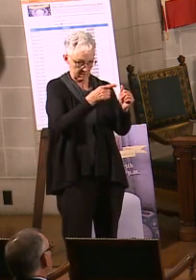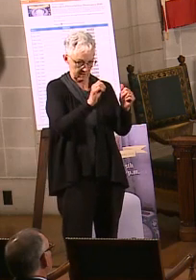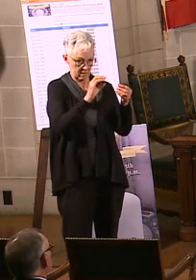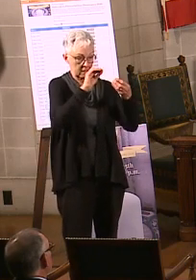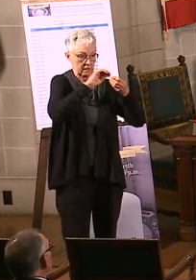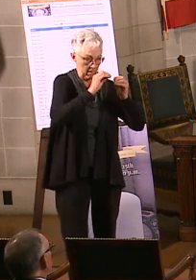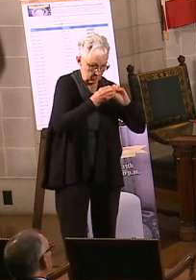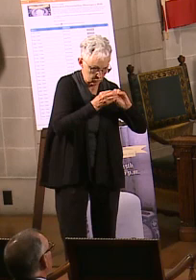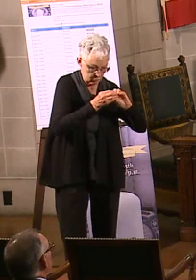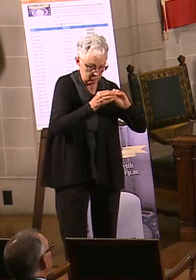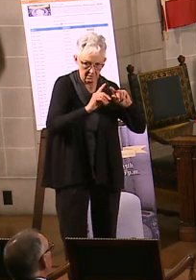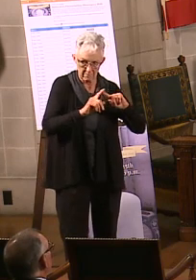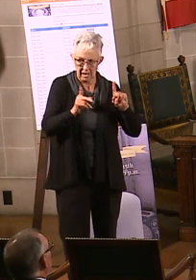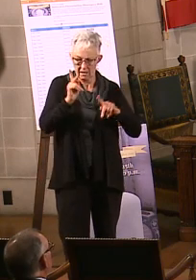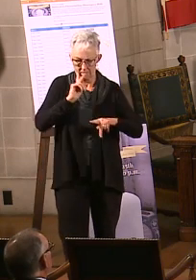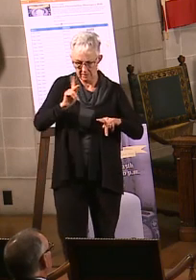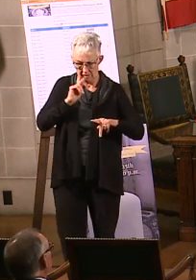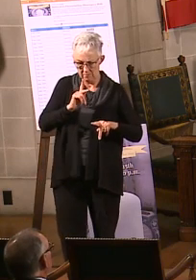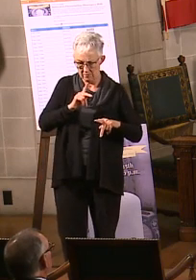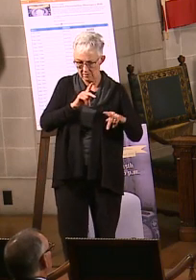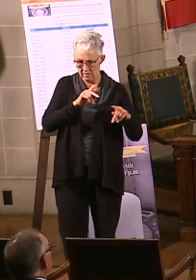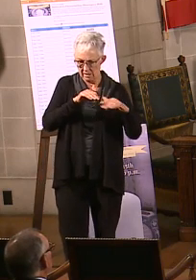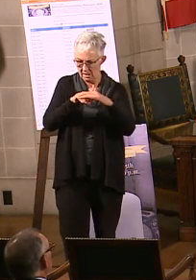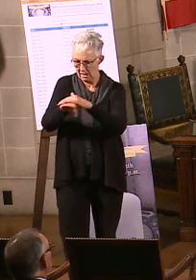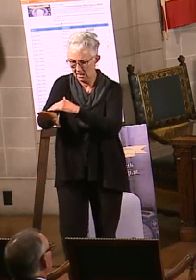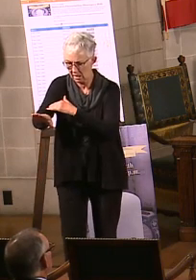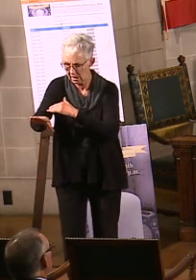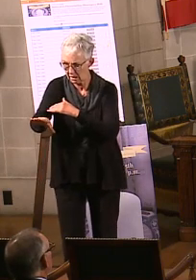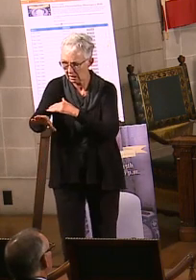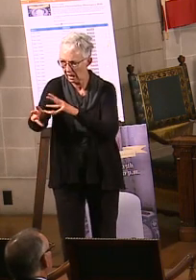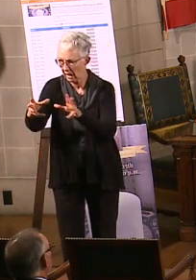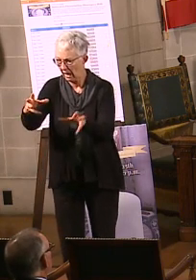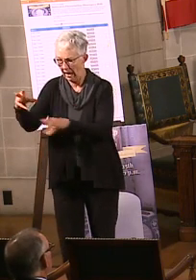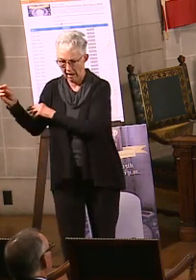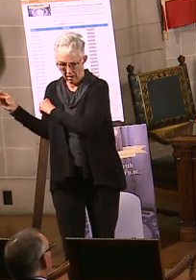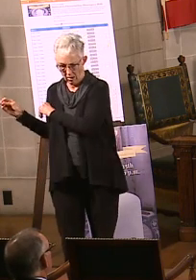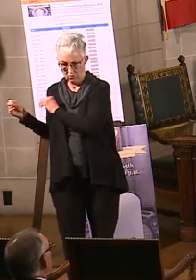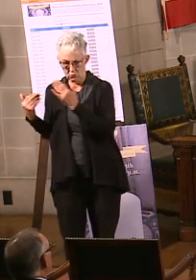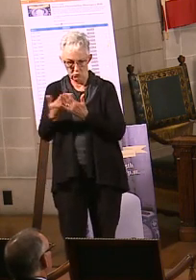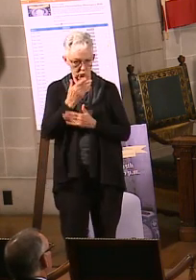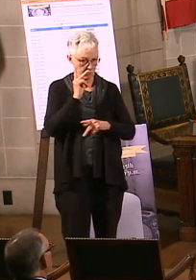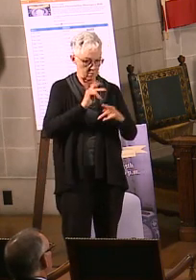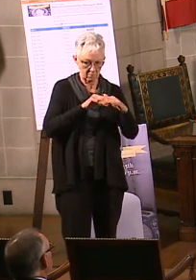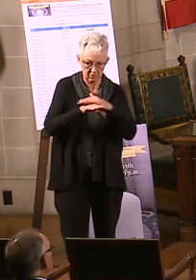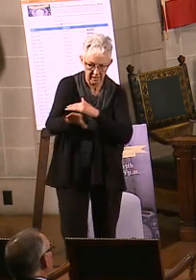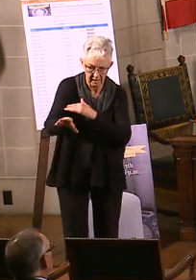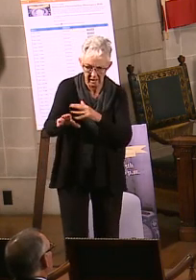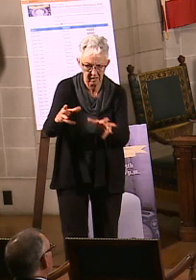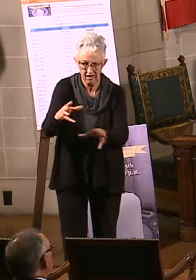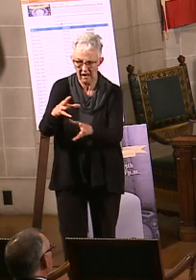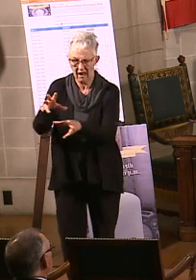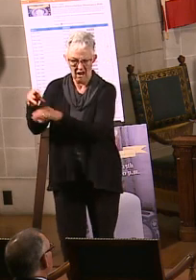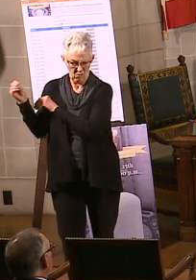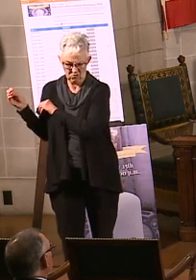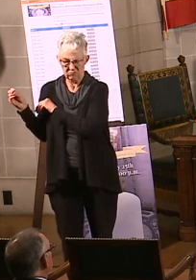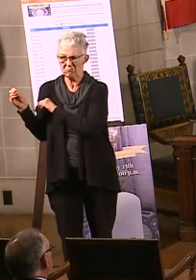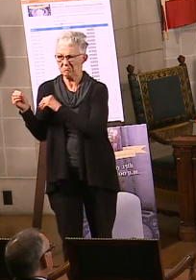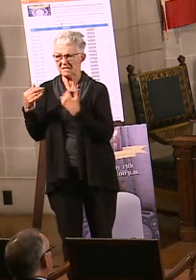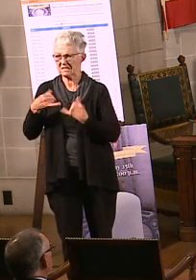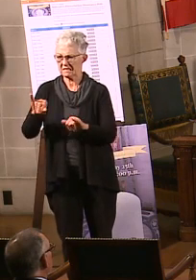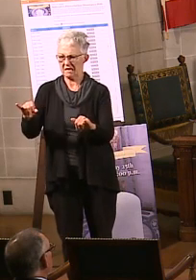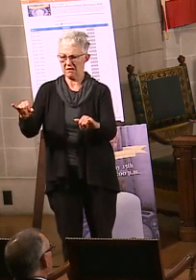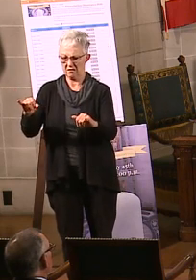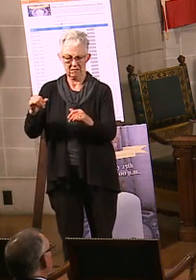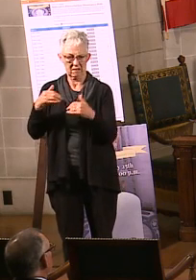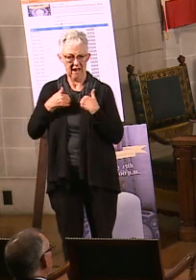in and out, what you're doing is you're creating more opportunity for the virus to spread. So that is not something we would recommend. Henry Cordes, Omaha